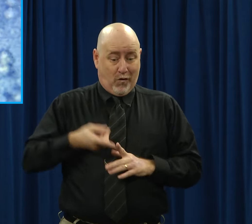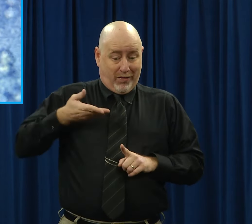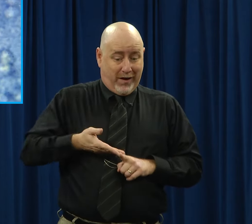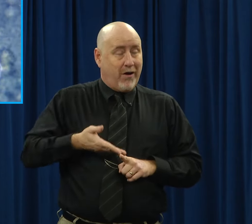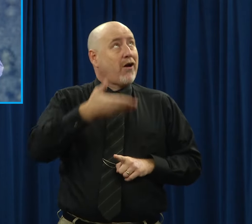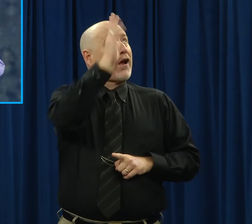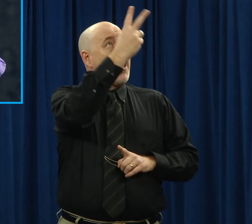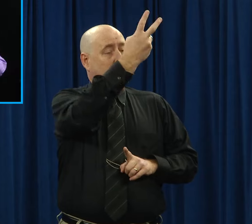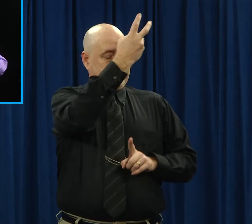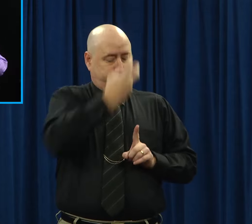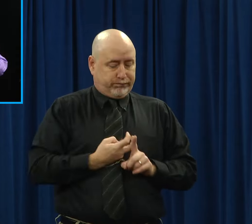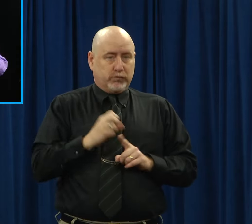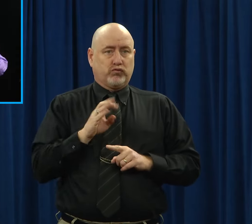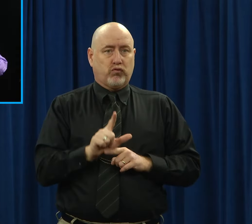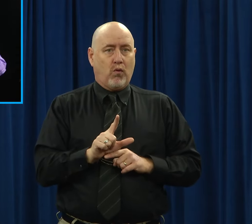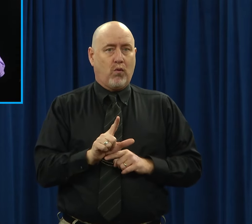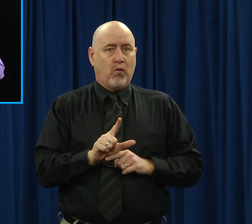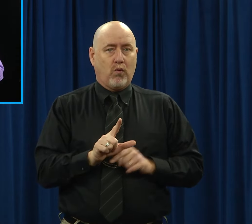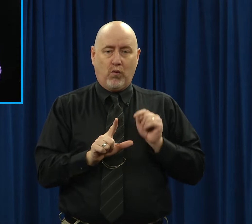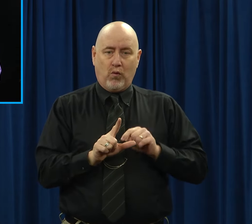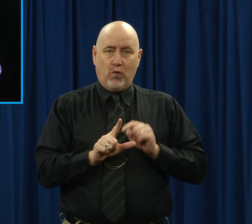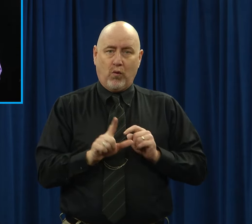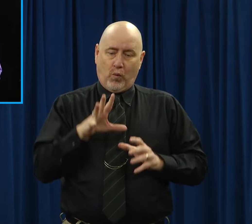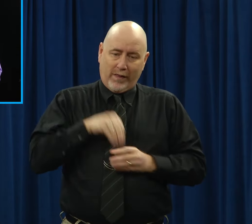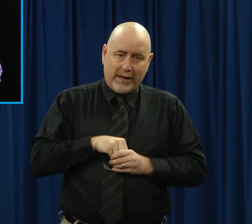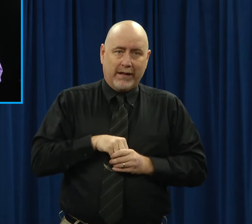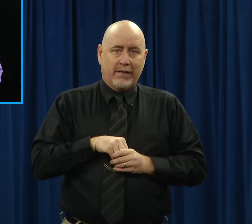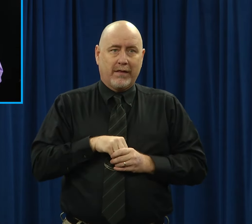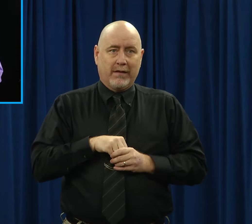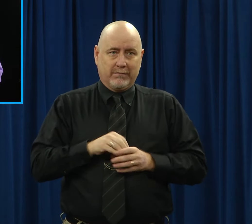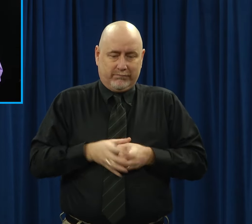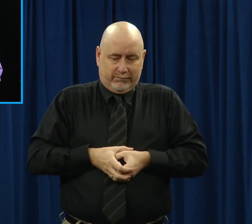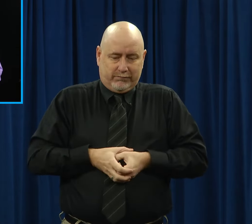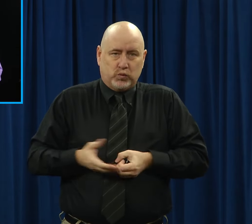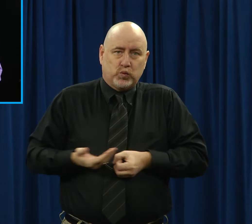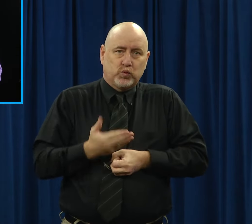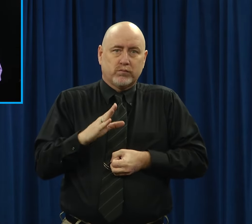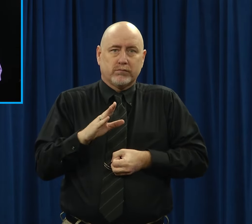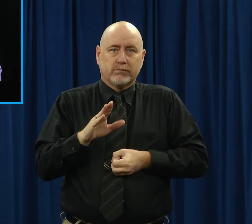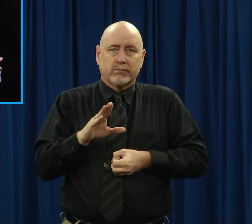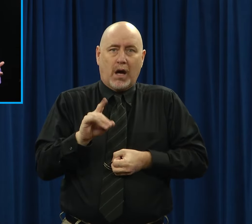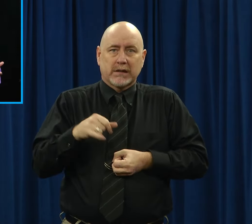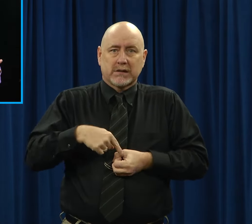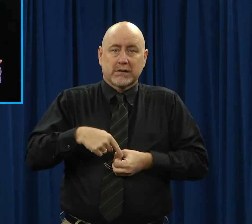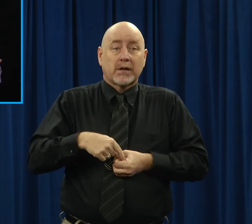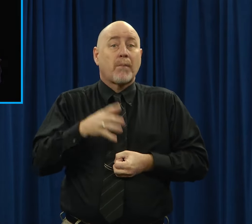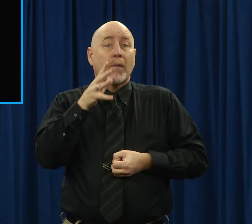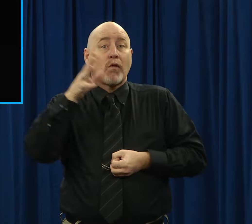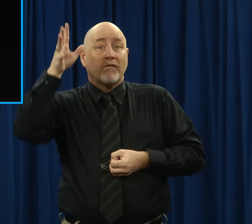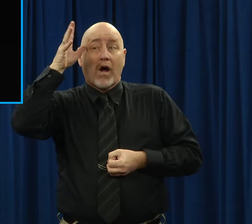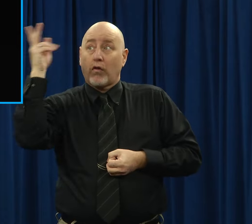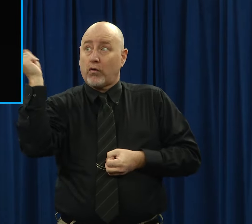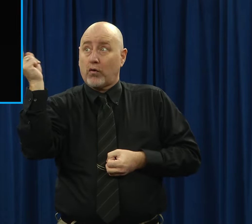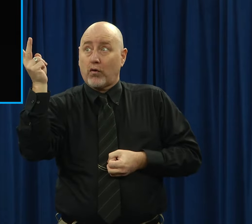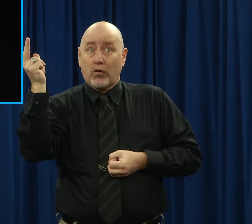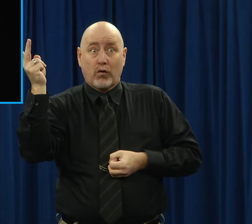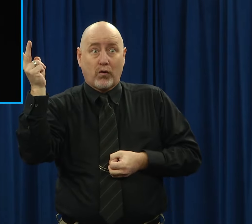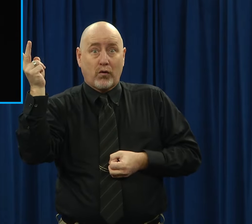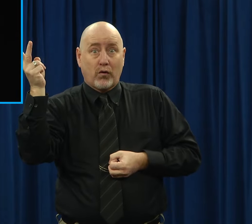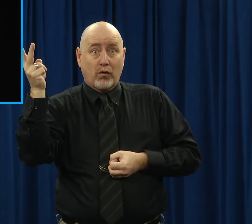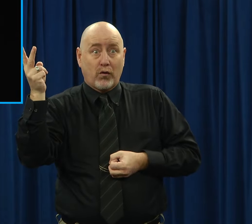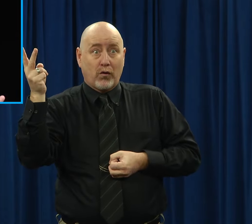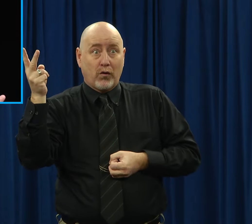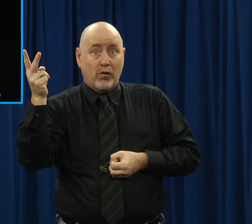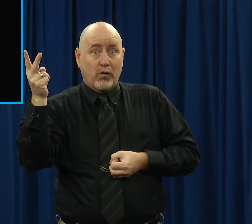created, God places a soul, He places a spirit into that new body. You know, the mother and the